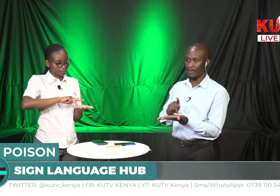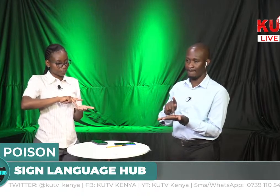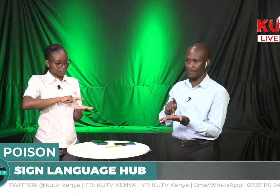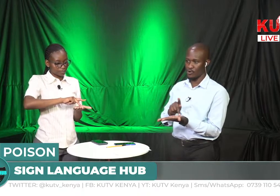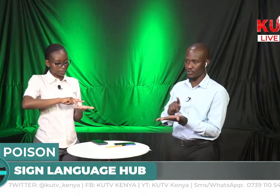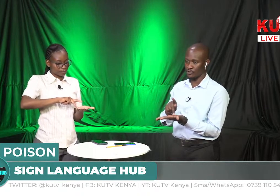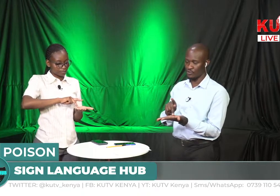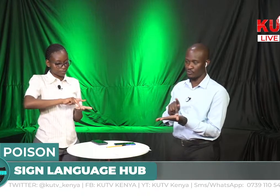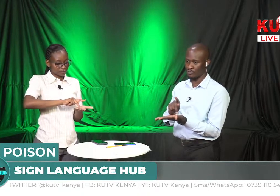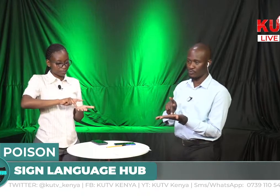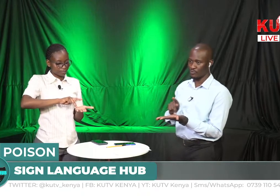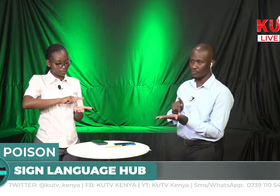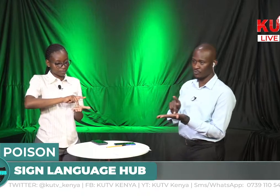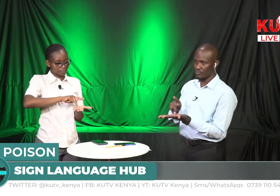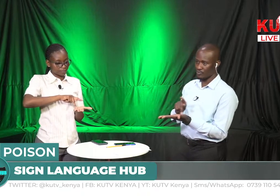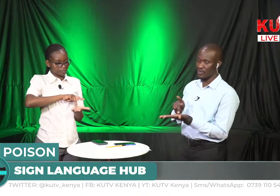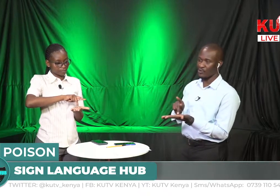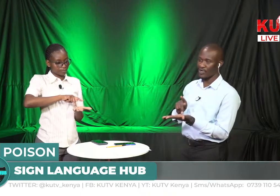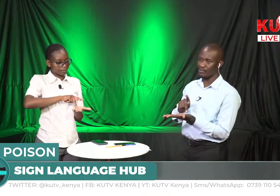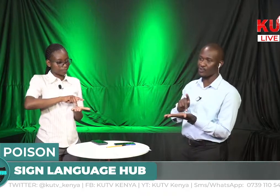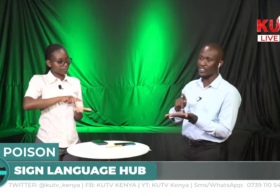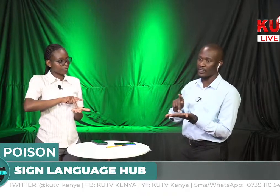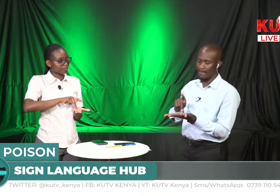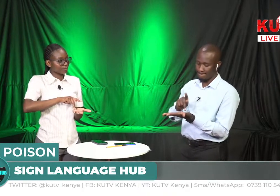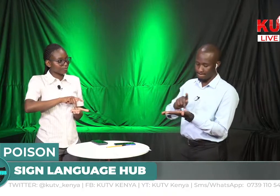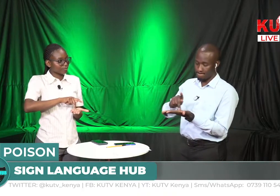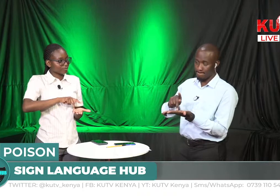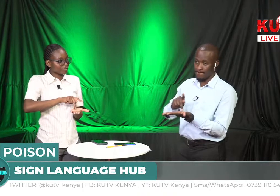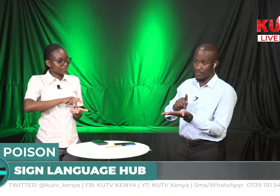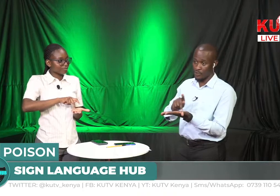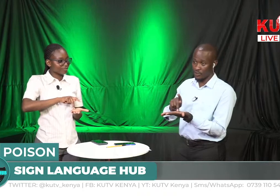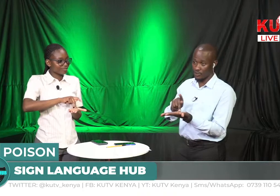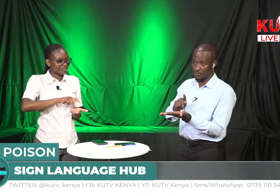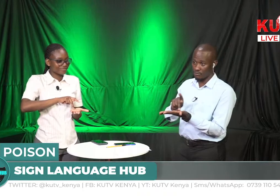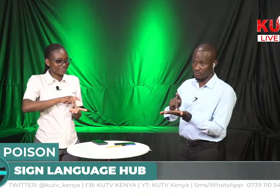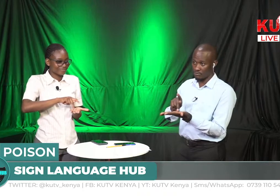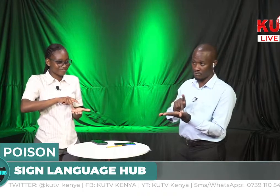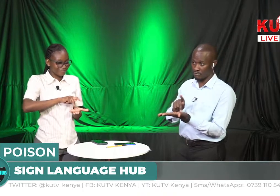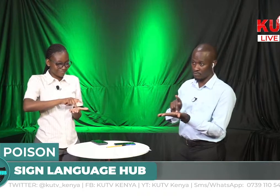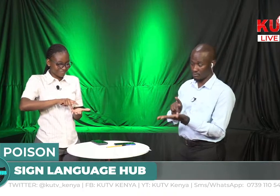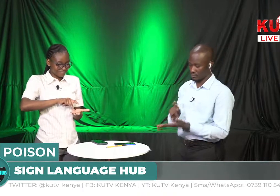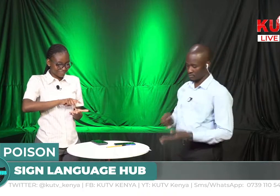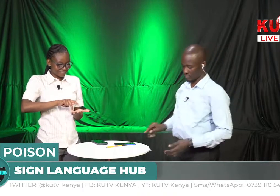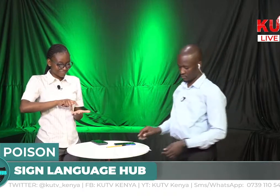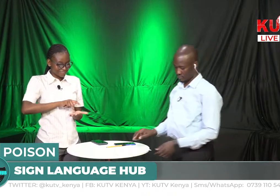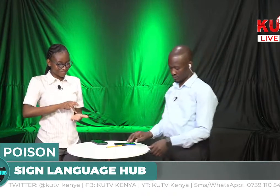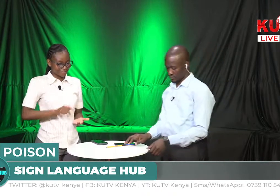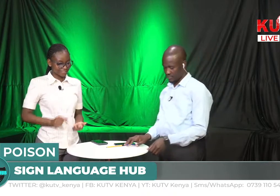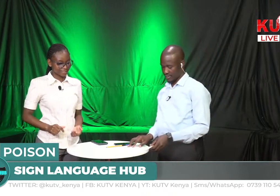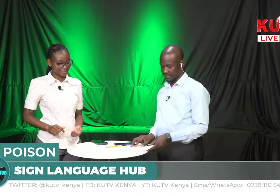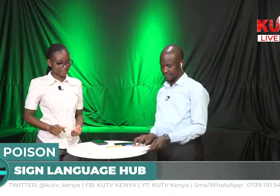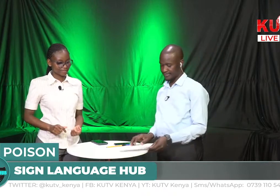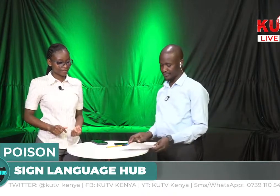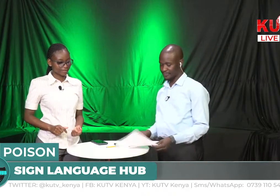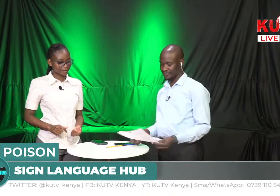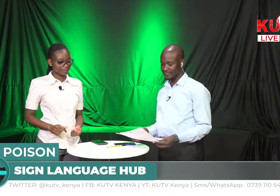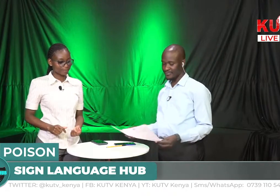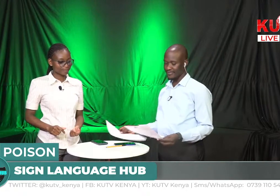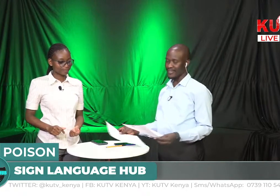Mm-hmm. Poison. Wale wakamute, poison. All right.